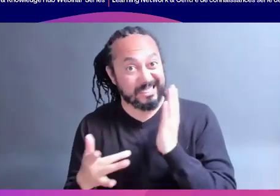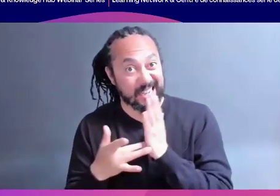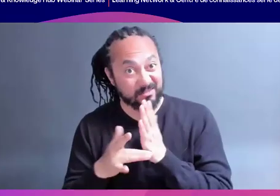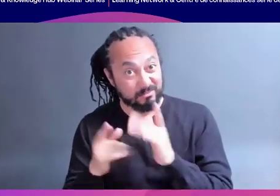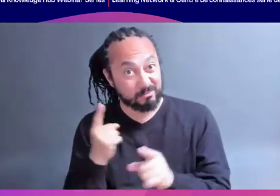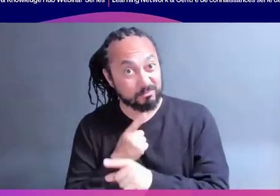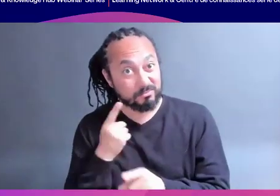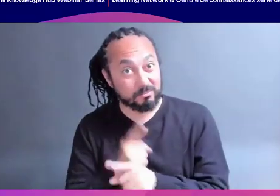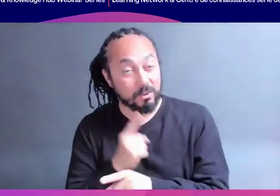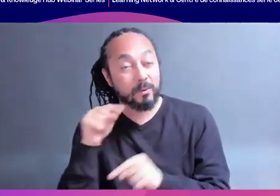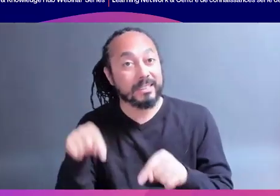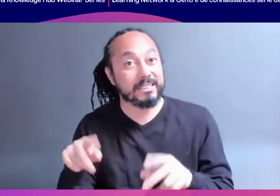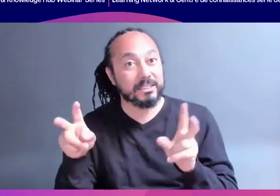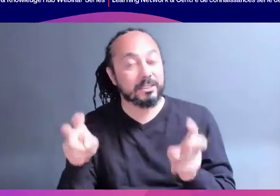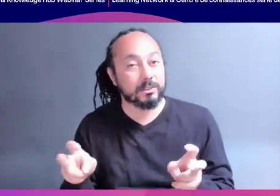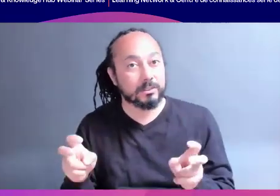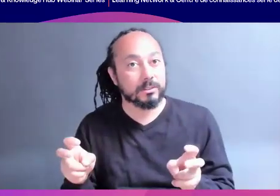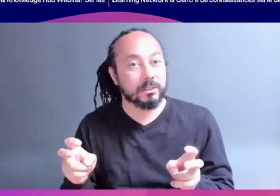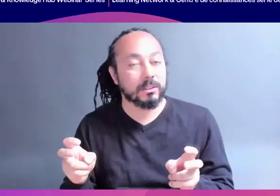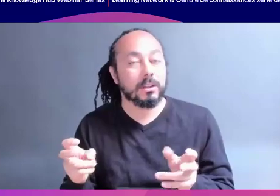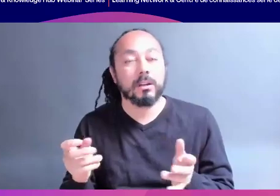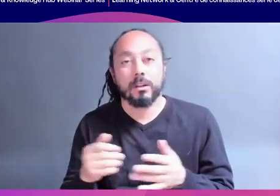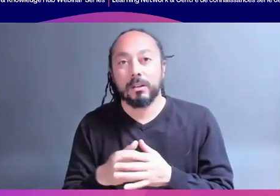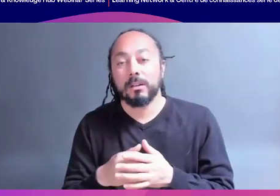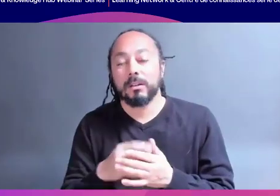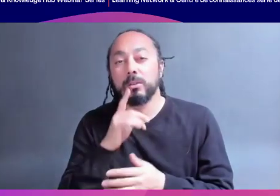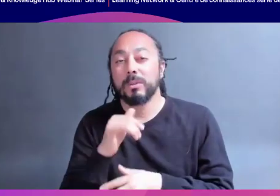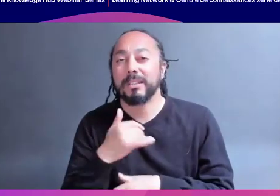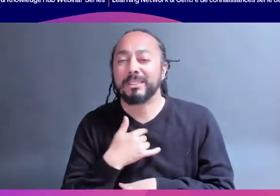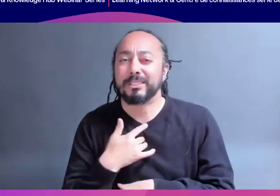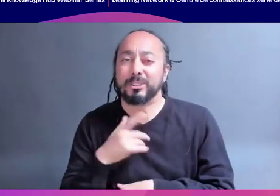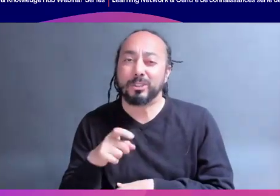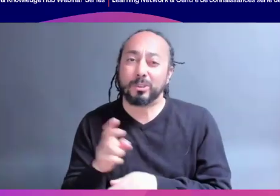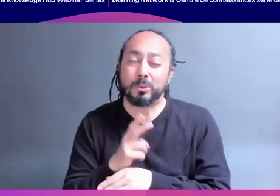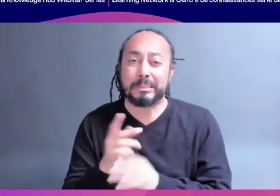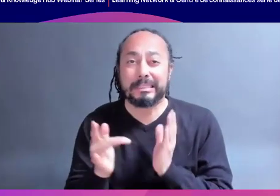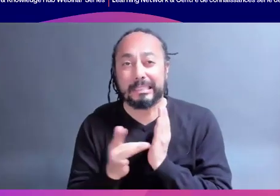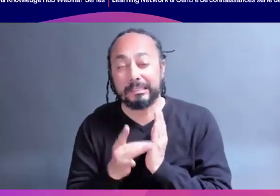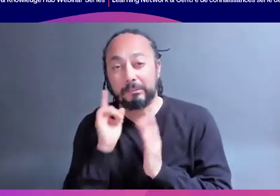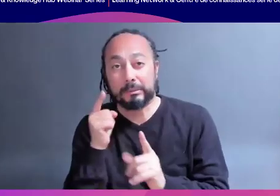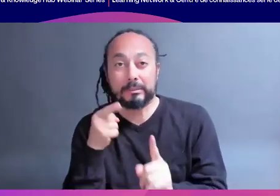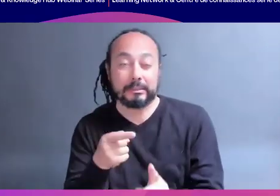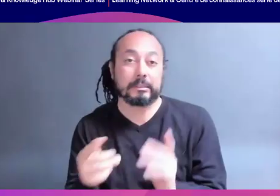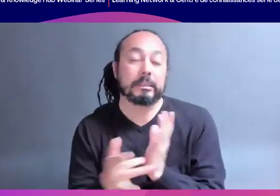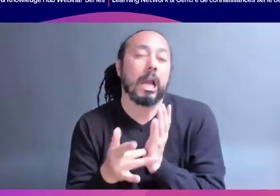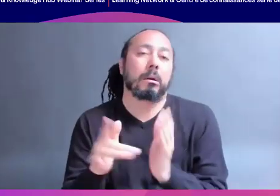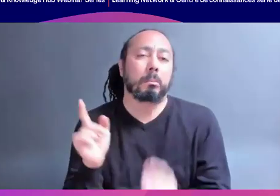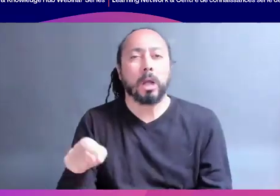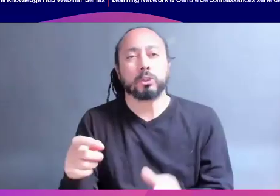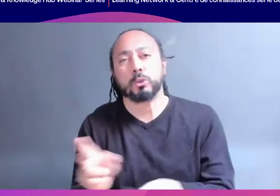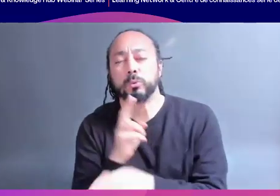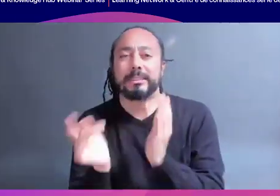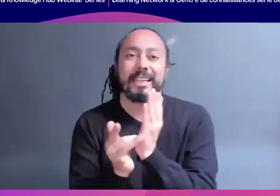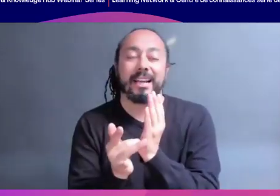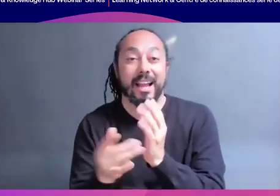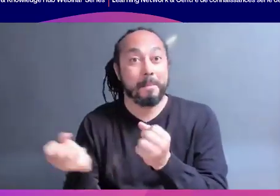the specific issue that we had at hand? Because we really shouldn't be using tech just for tech's sake. And a lot of tech folks will